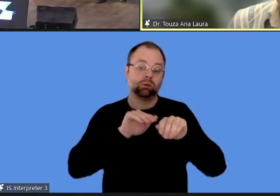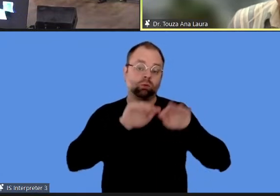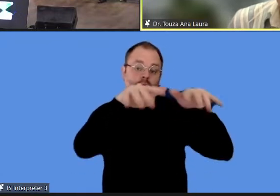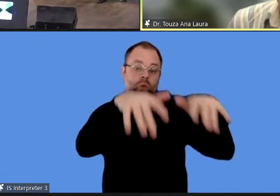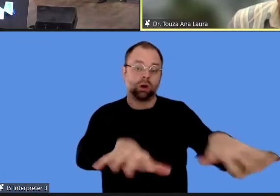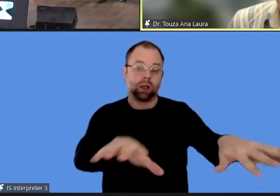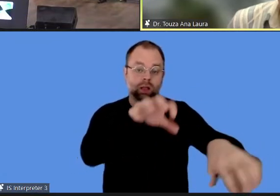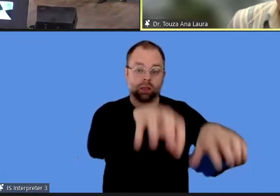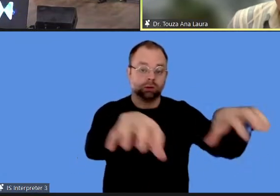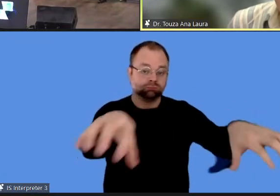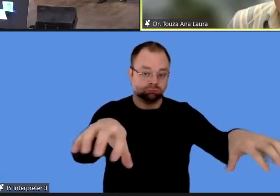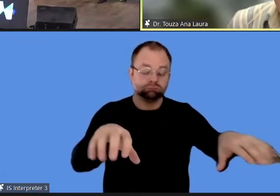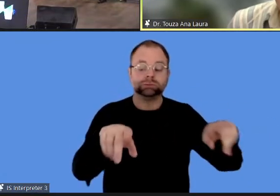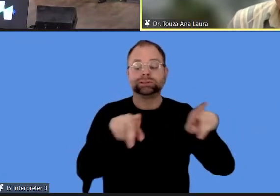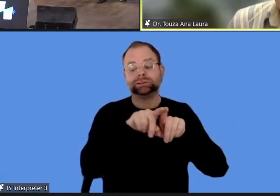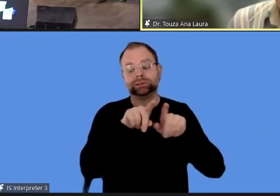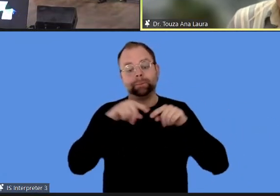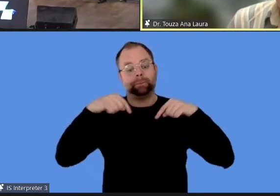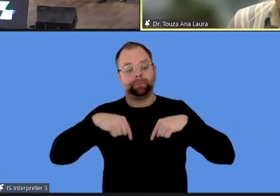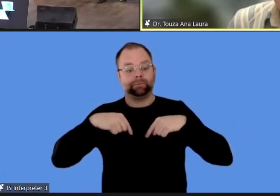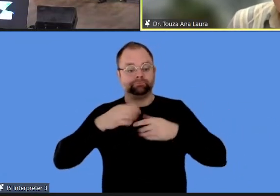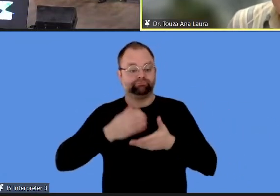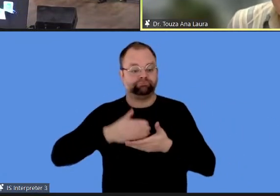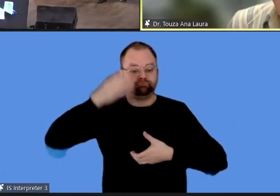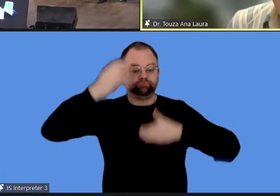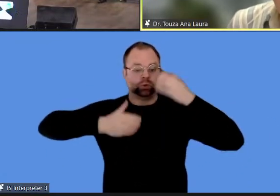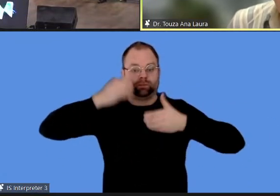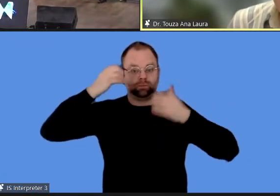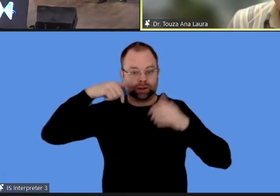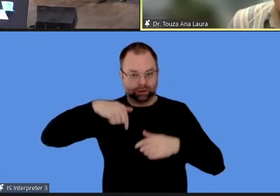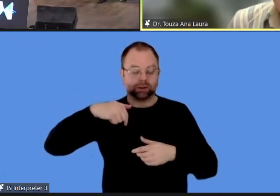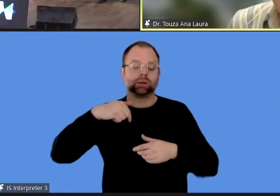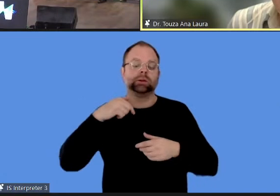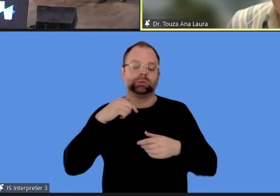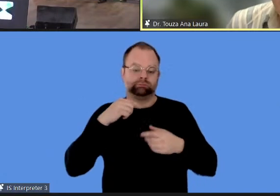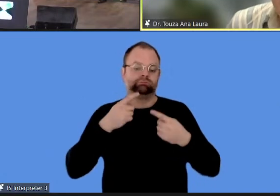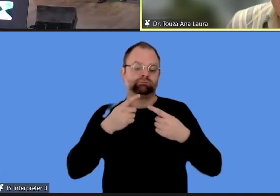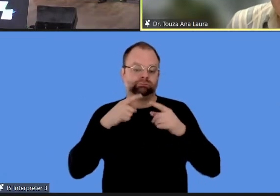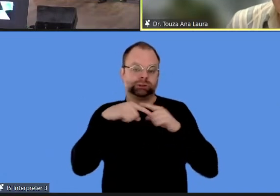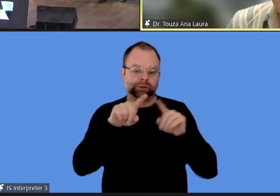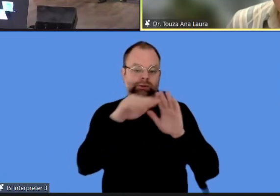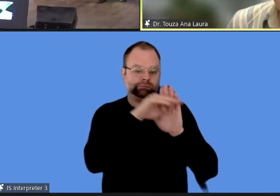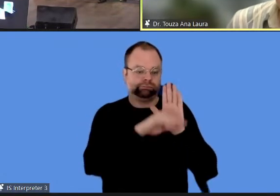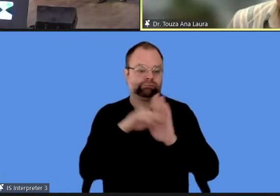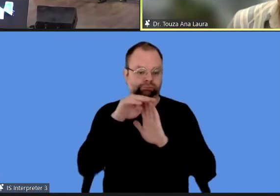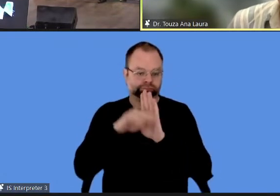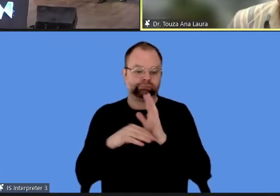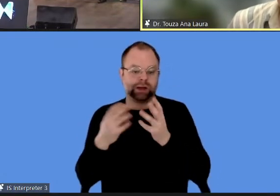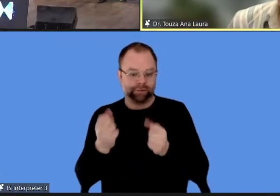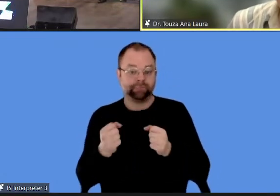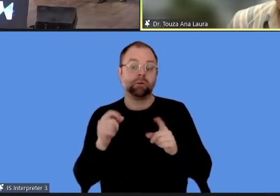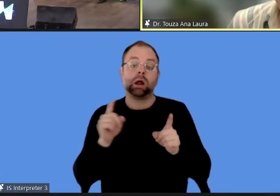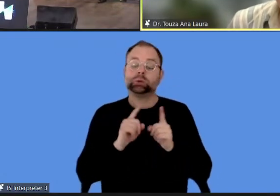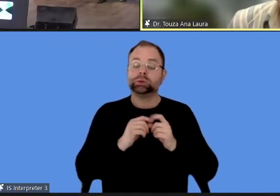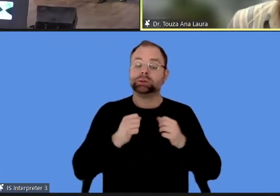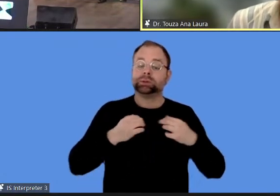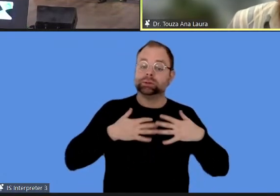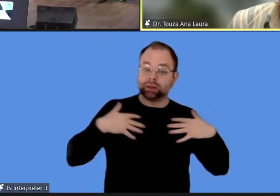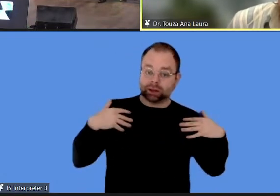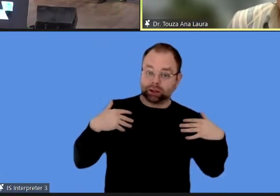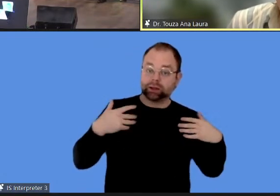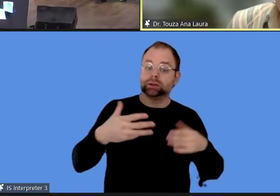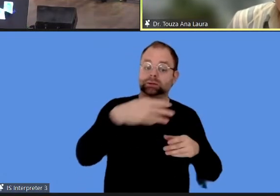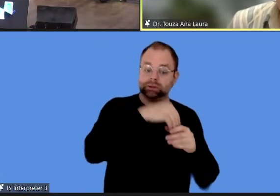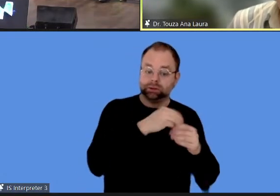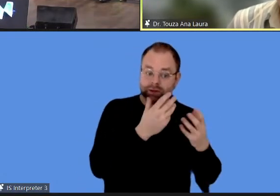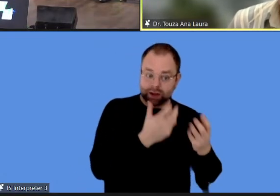appeal and the plan. And the appeal included $50 million to safeguard the food security of